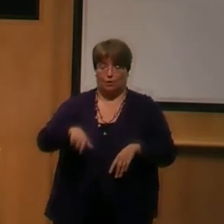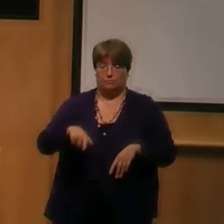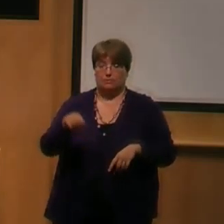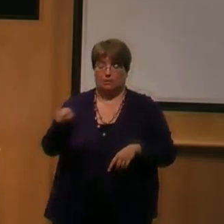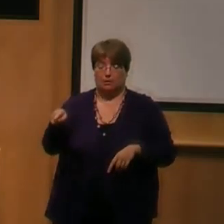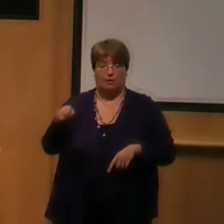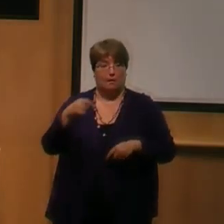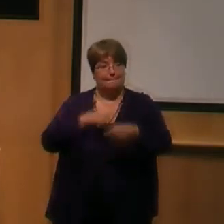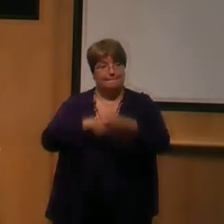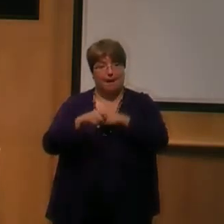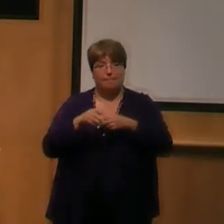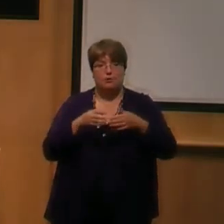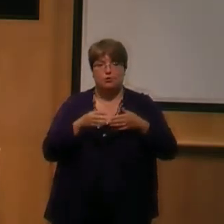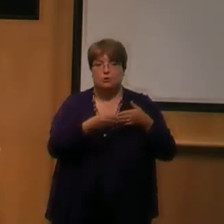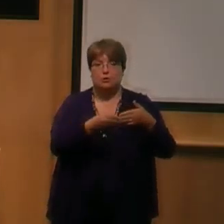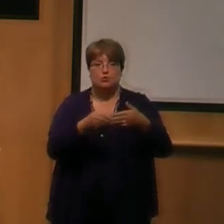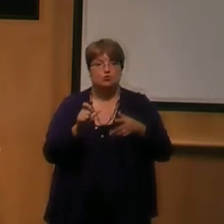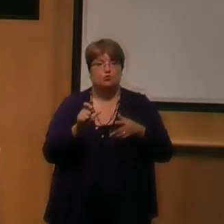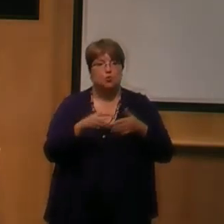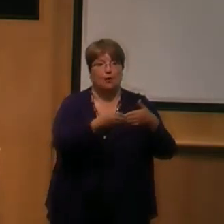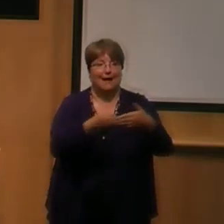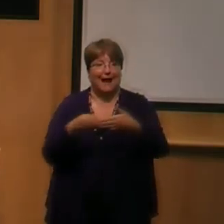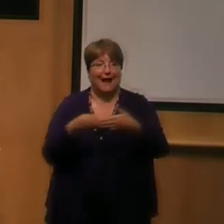We've had two young people. We have tour guides